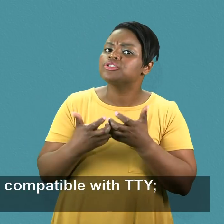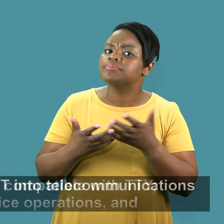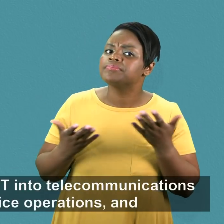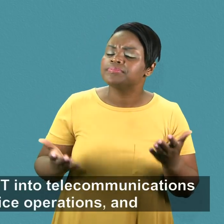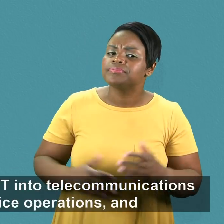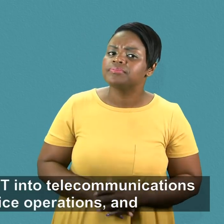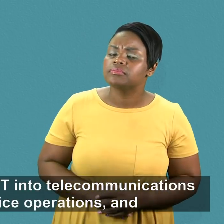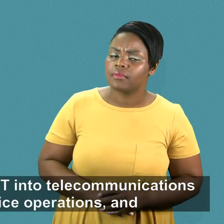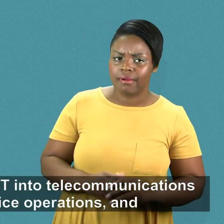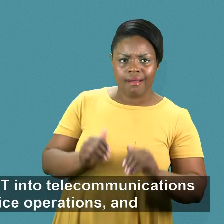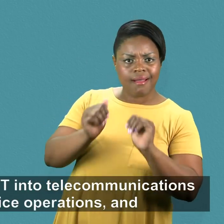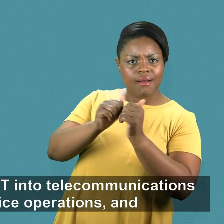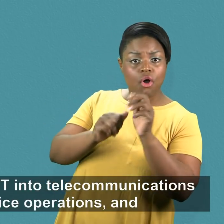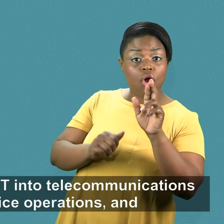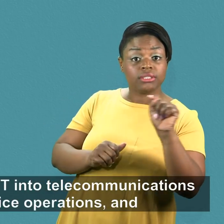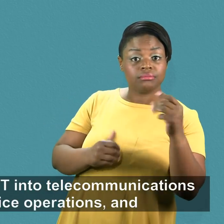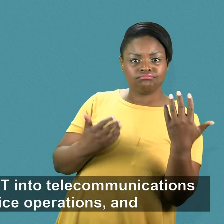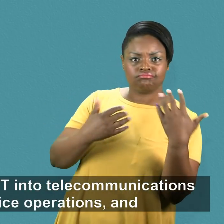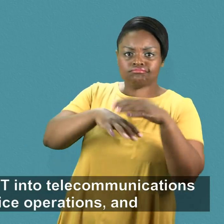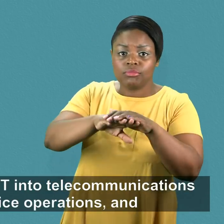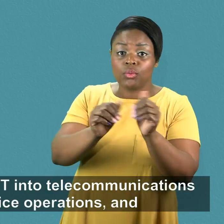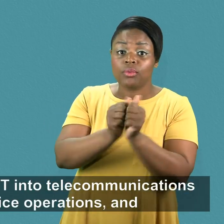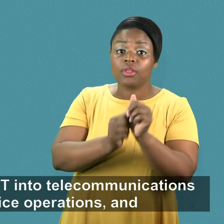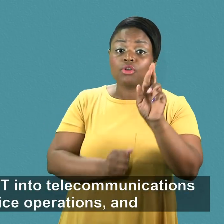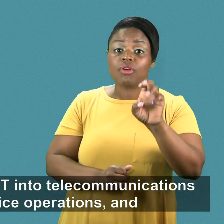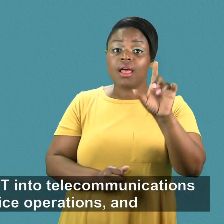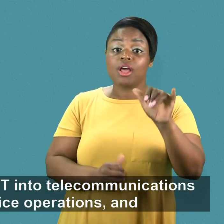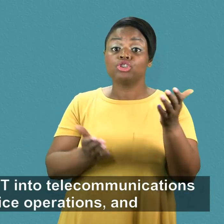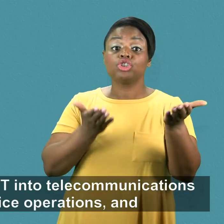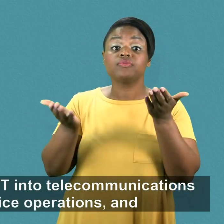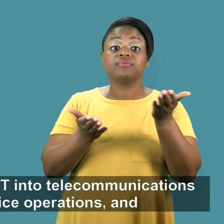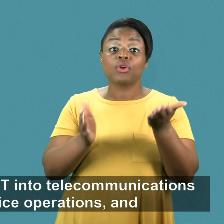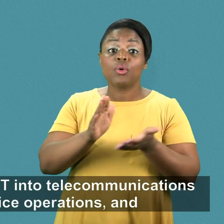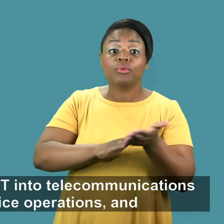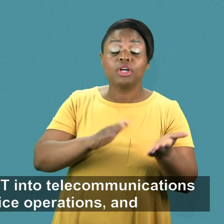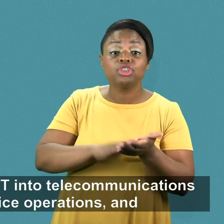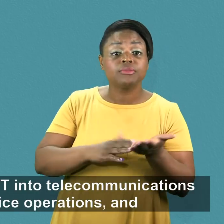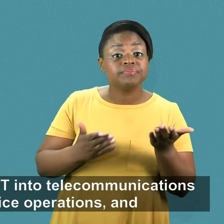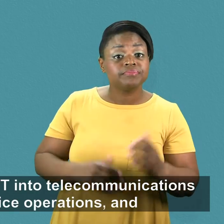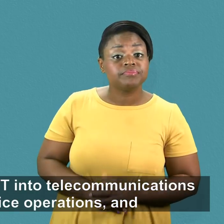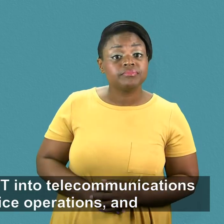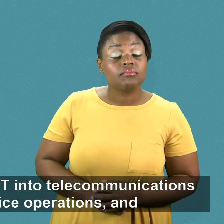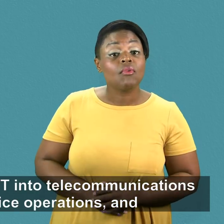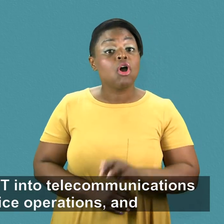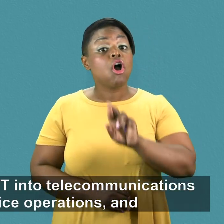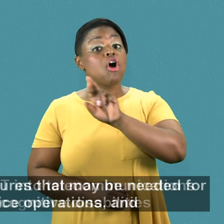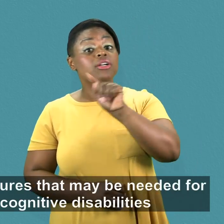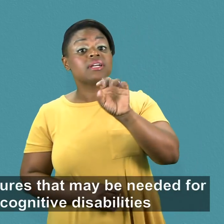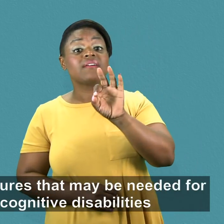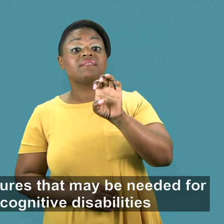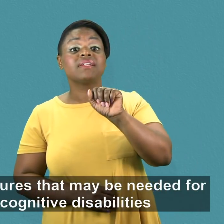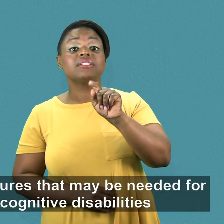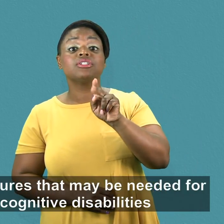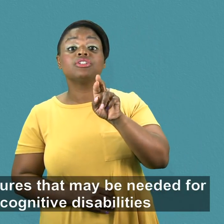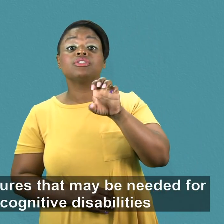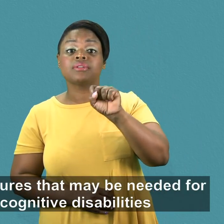Integration of RTT into telecommunications relay service operations And real-time text